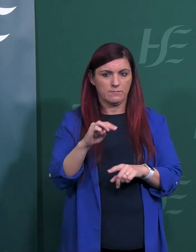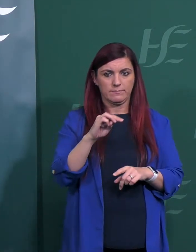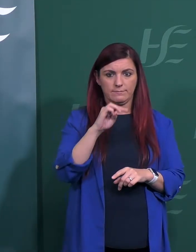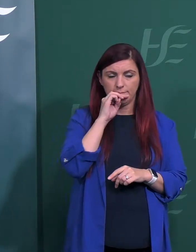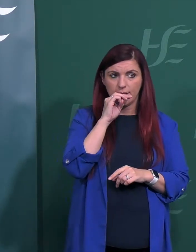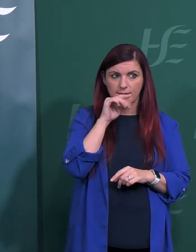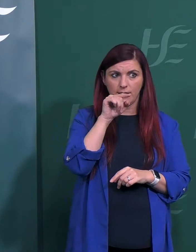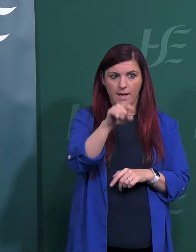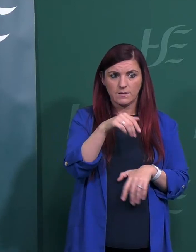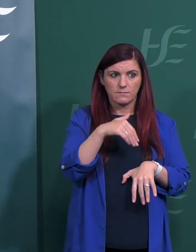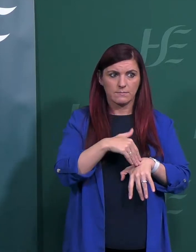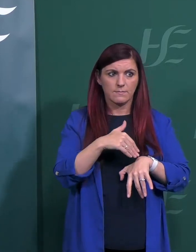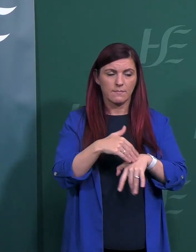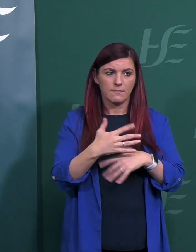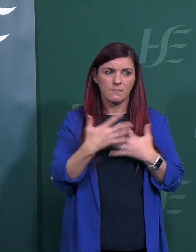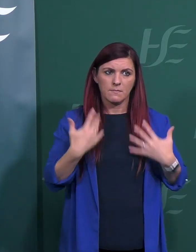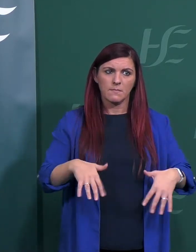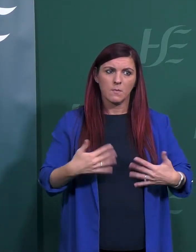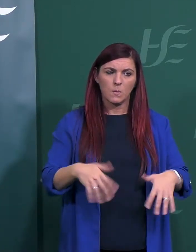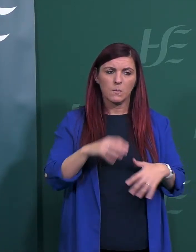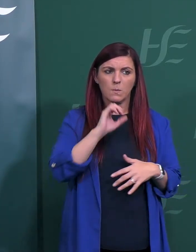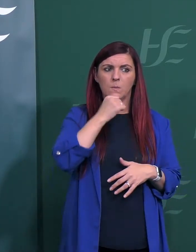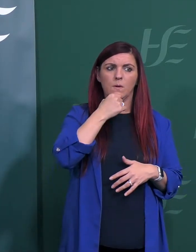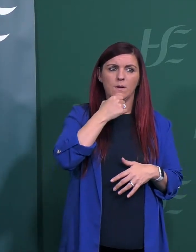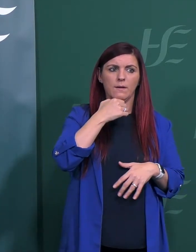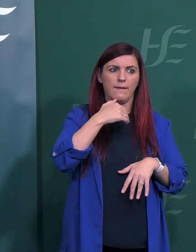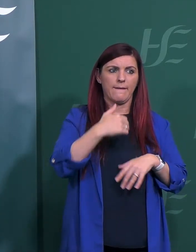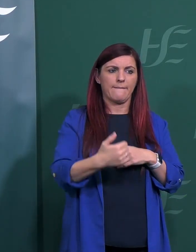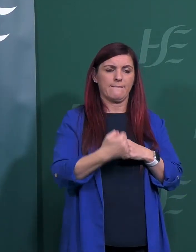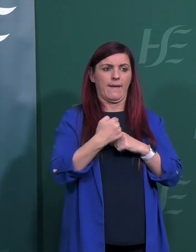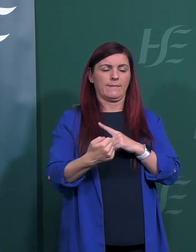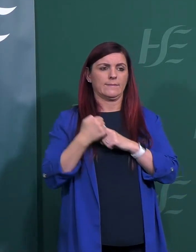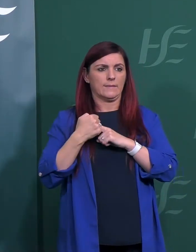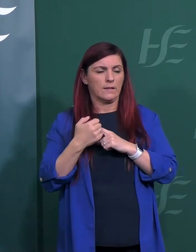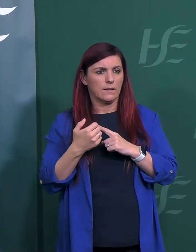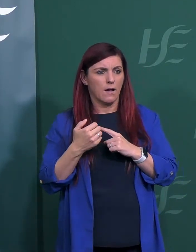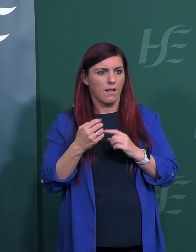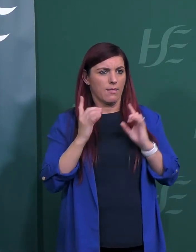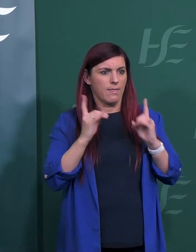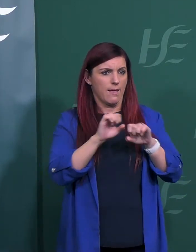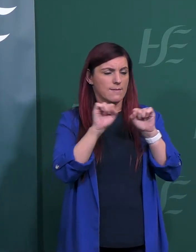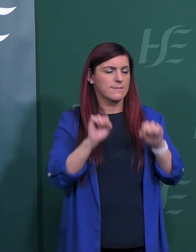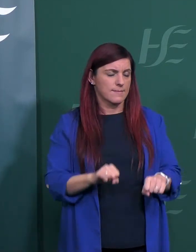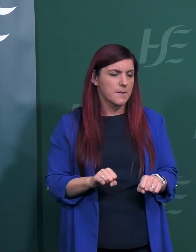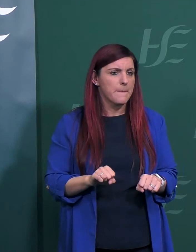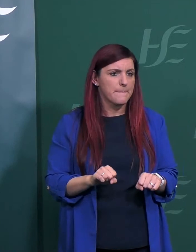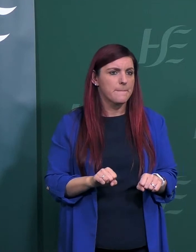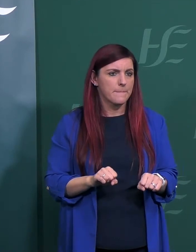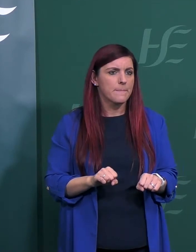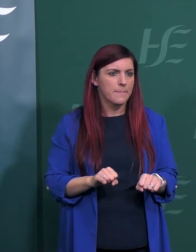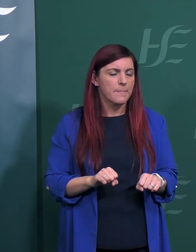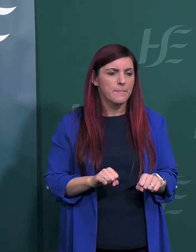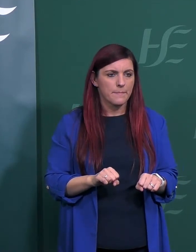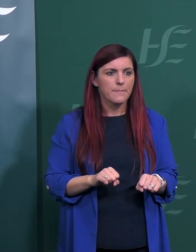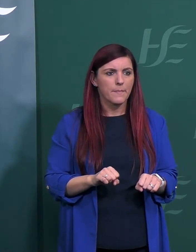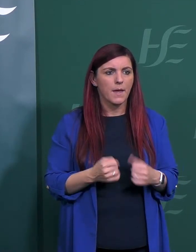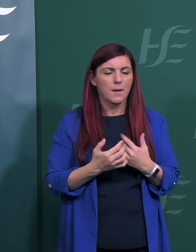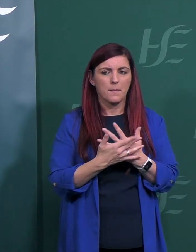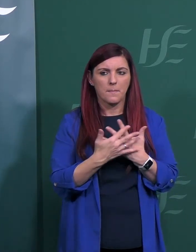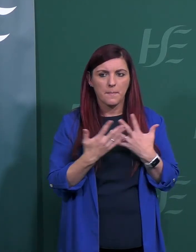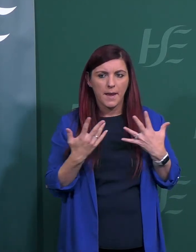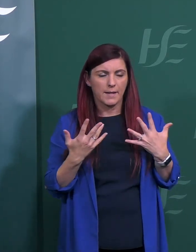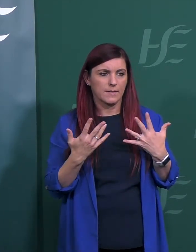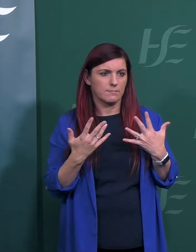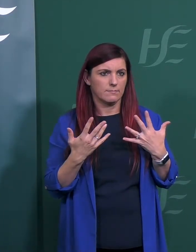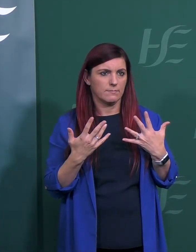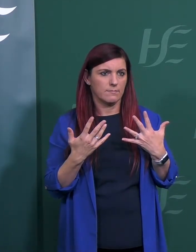causing significant and unrelenting pressure on the health system overall. and many aspects of it under particular